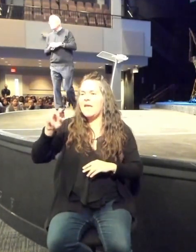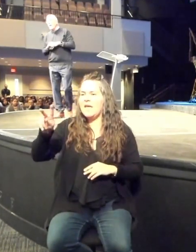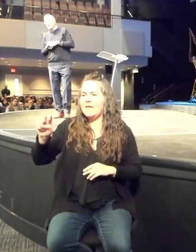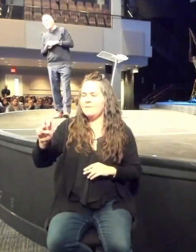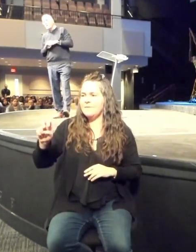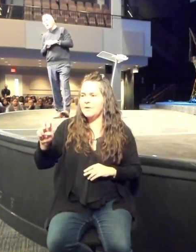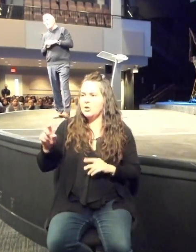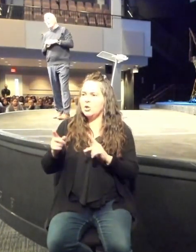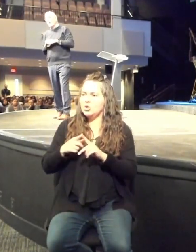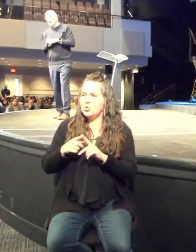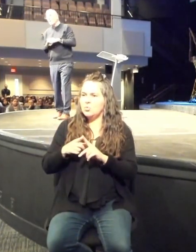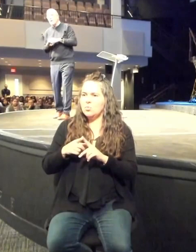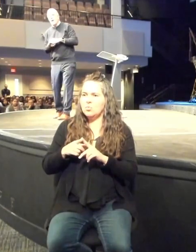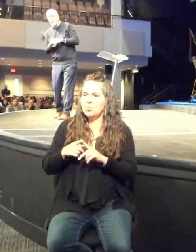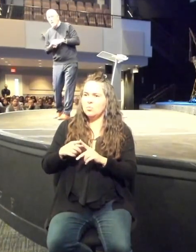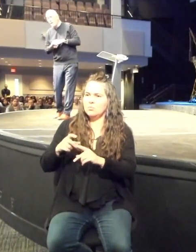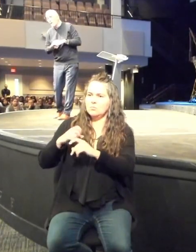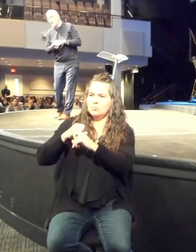from Saul, so that